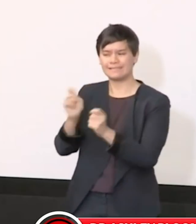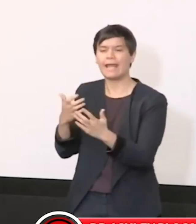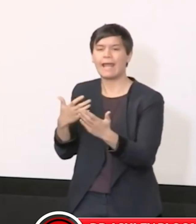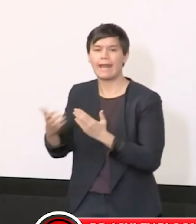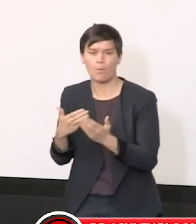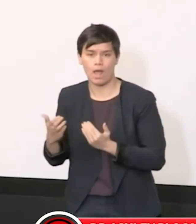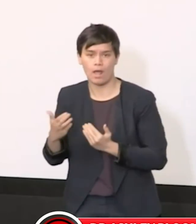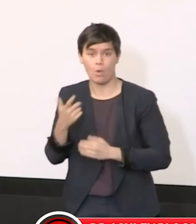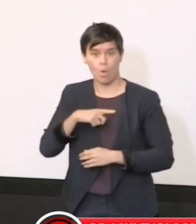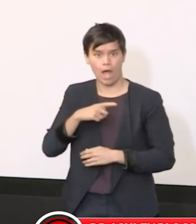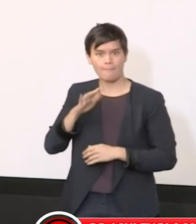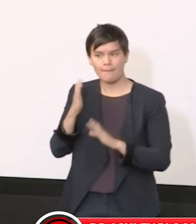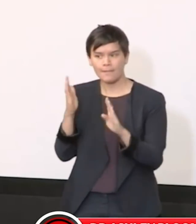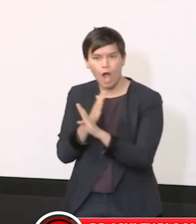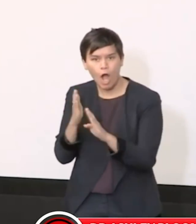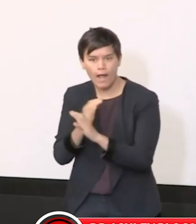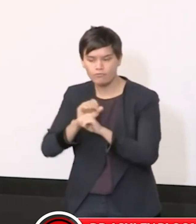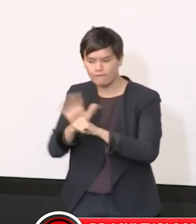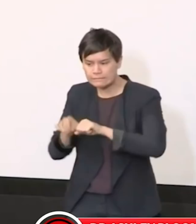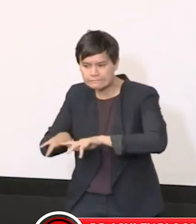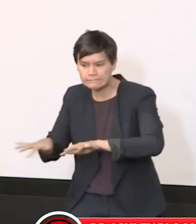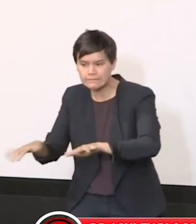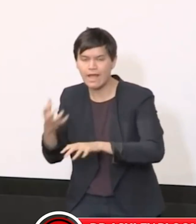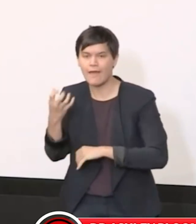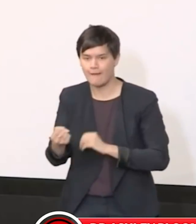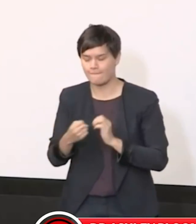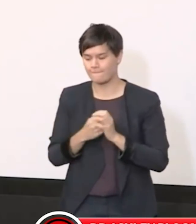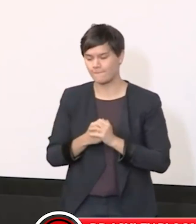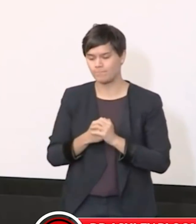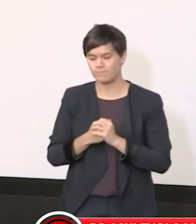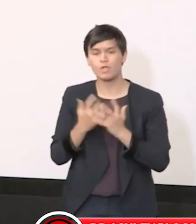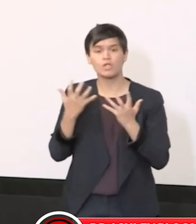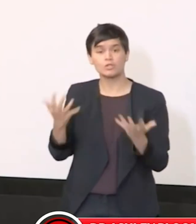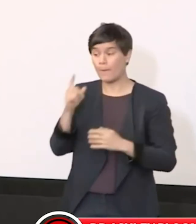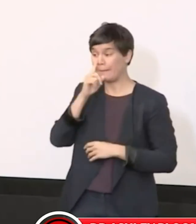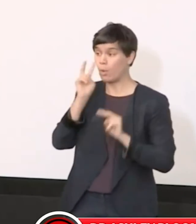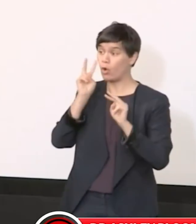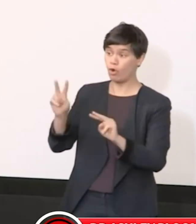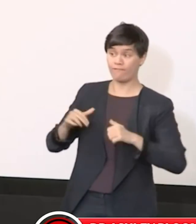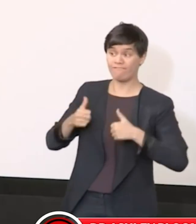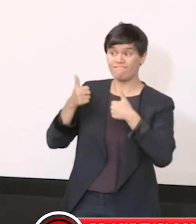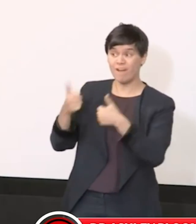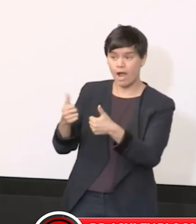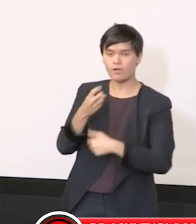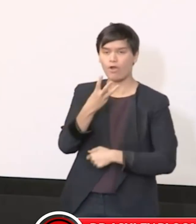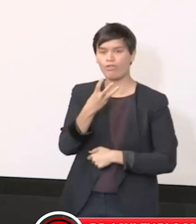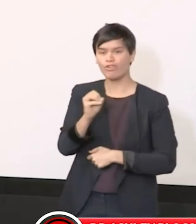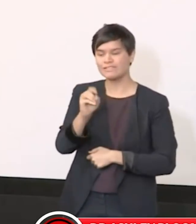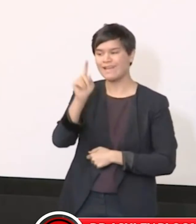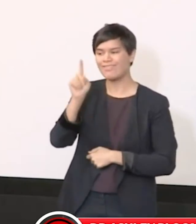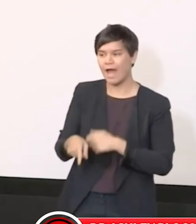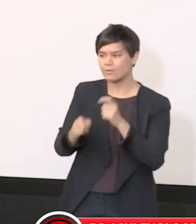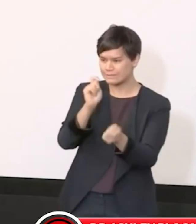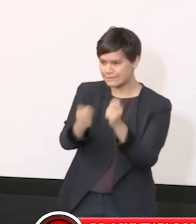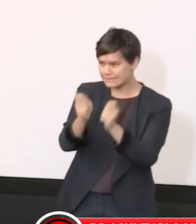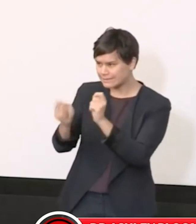hidden pockets of infection. And over 30,000 such tests were undertaken between the end of April and the end of